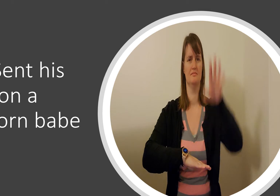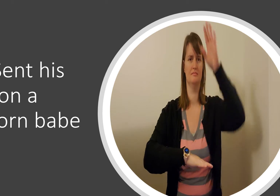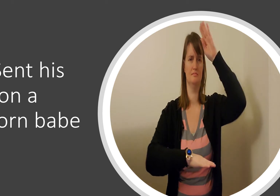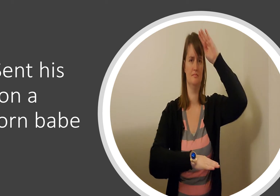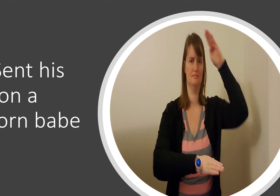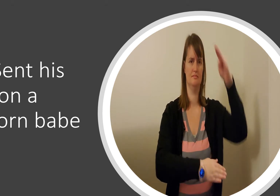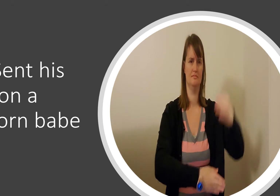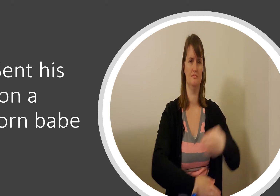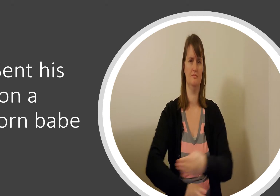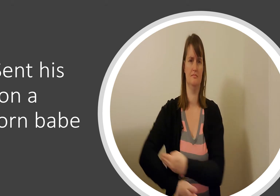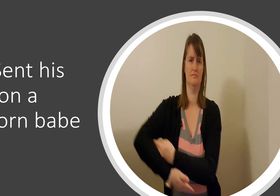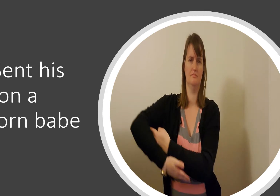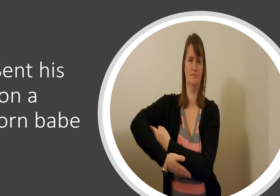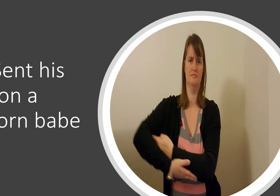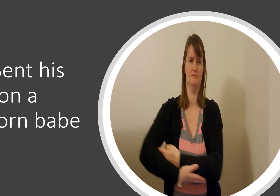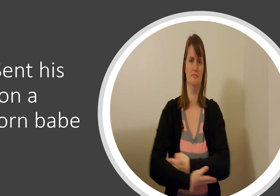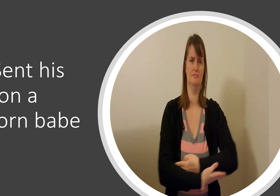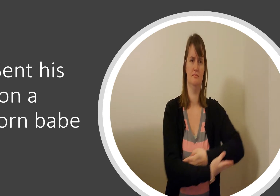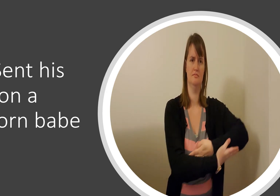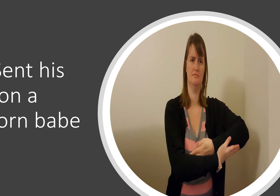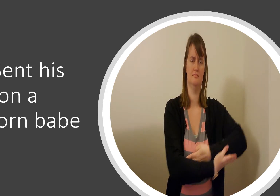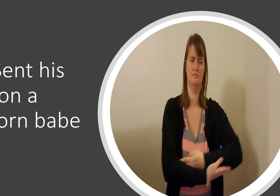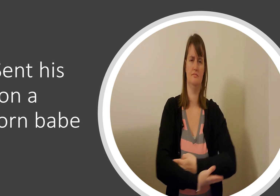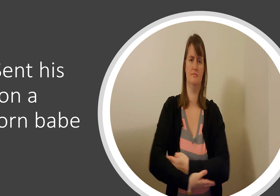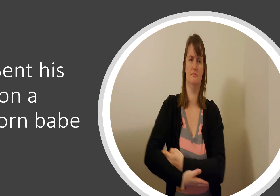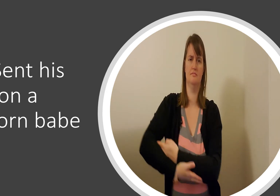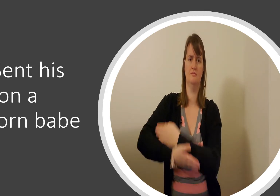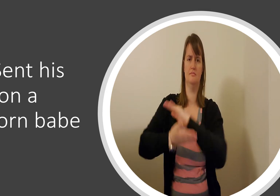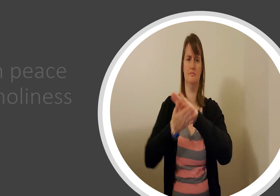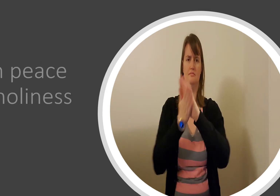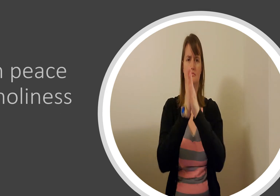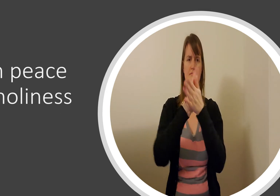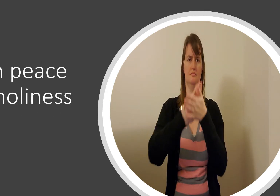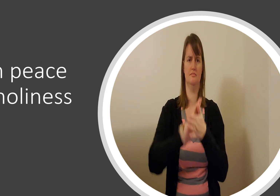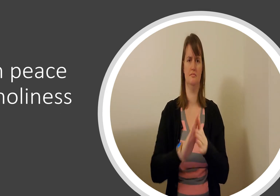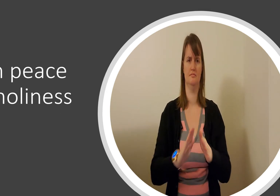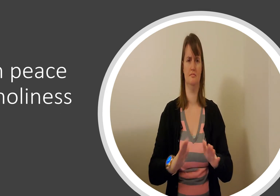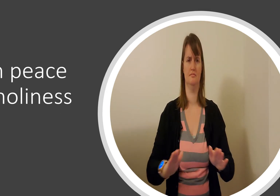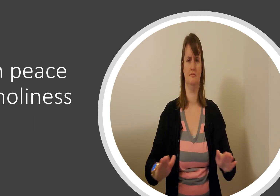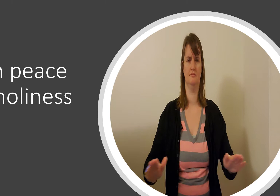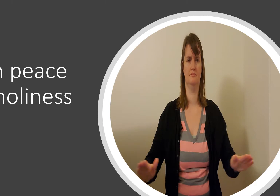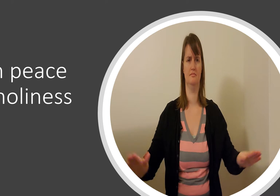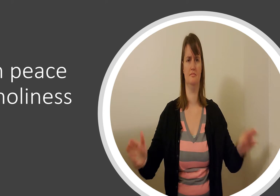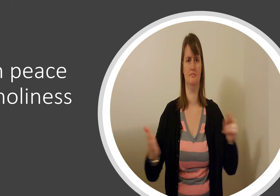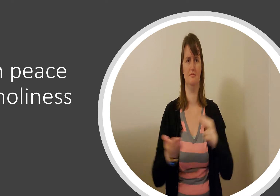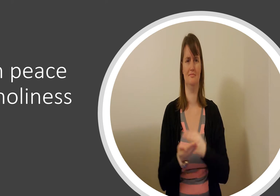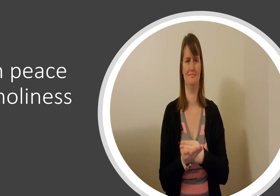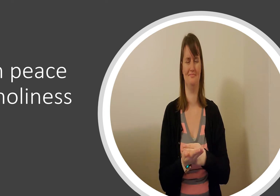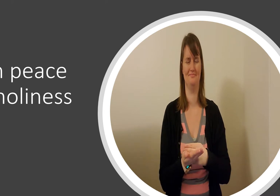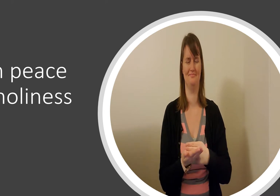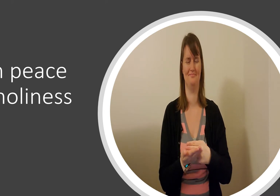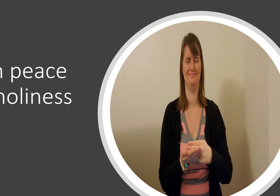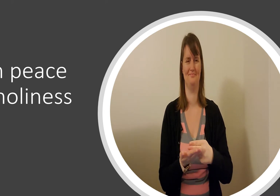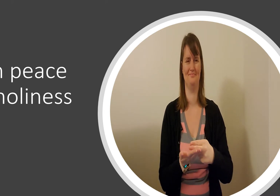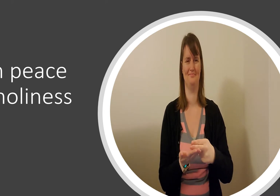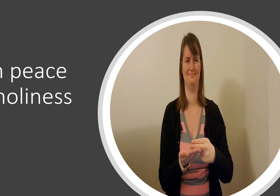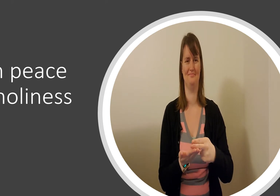He sent His Son, a newborn babe, with peace and